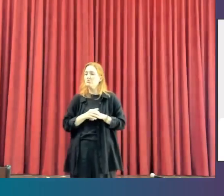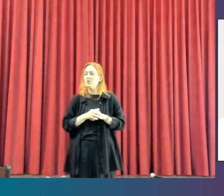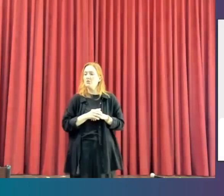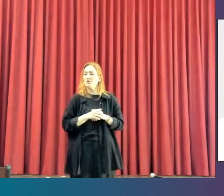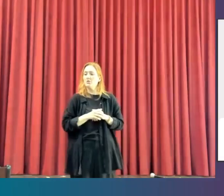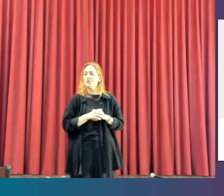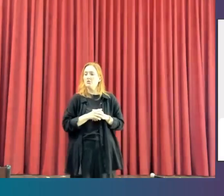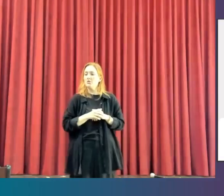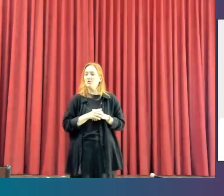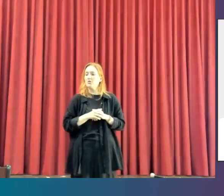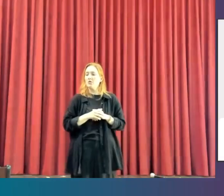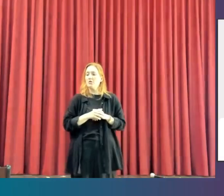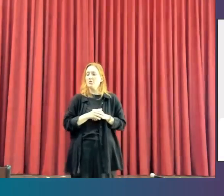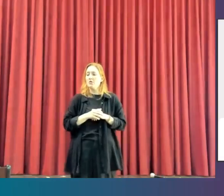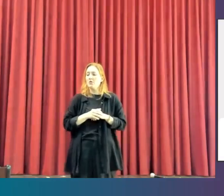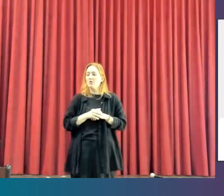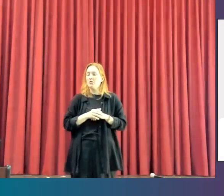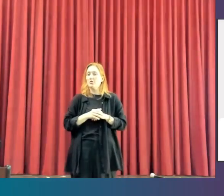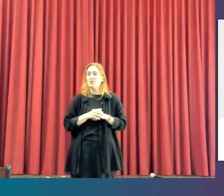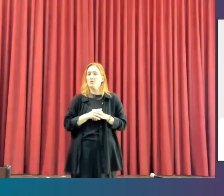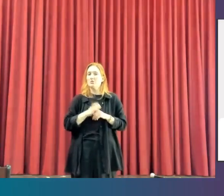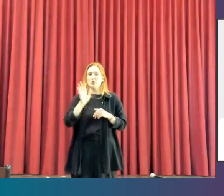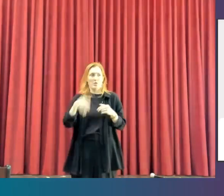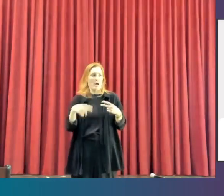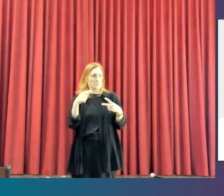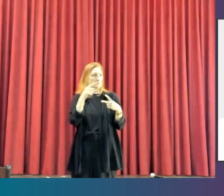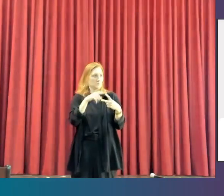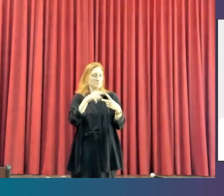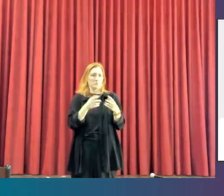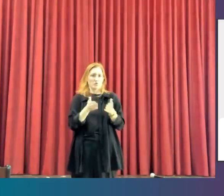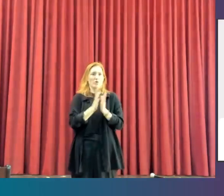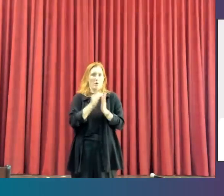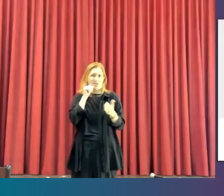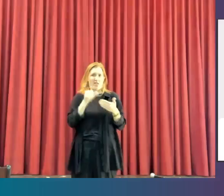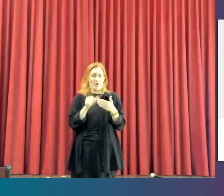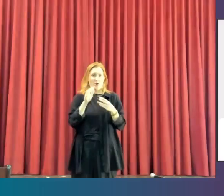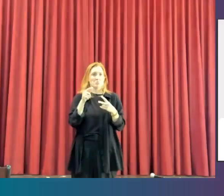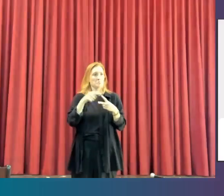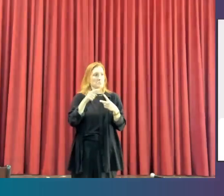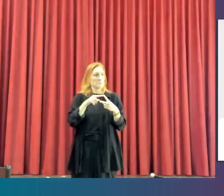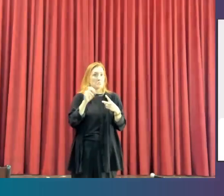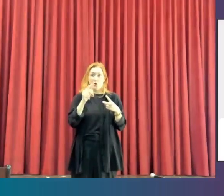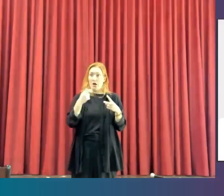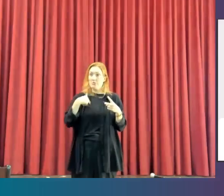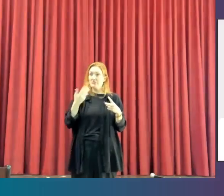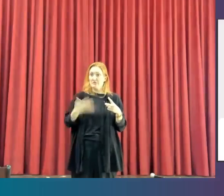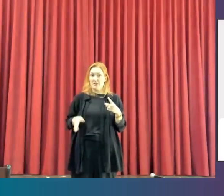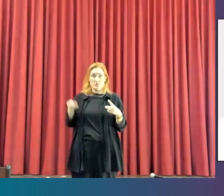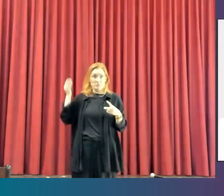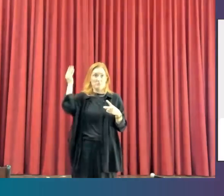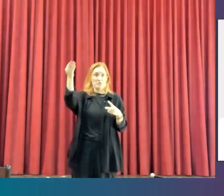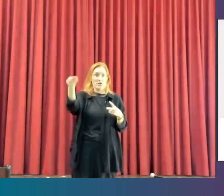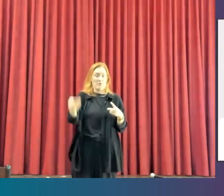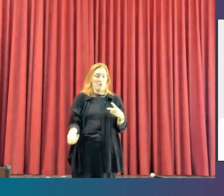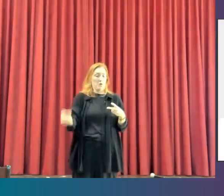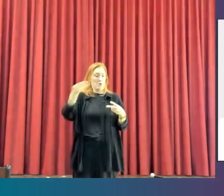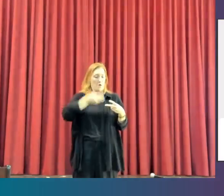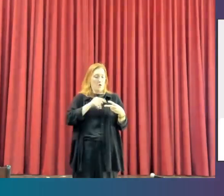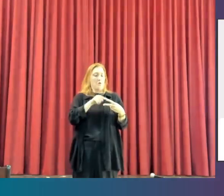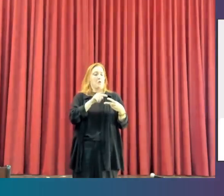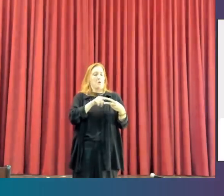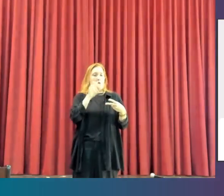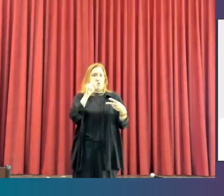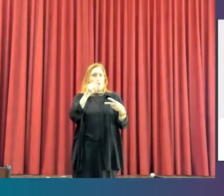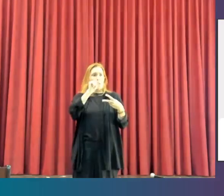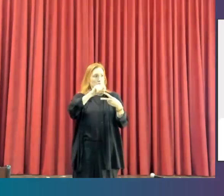And so the second thing that the landlord can consider, let's say that we provided that verification letter, they said, yes,